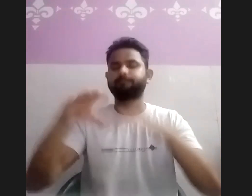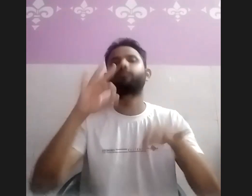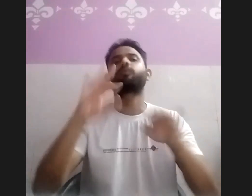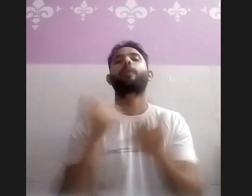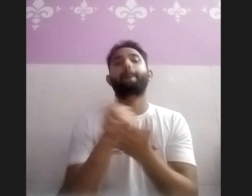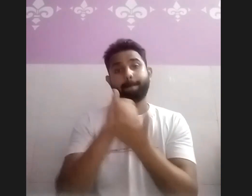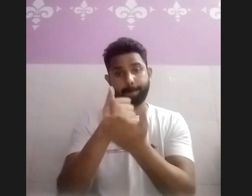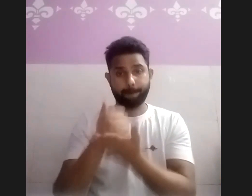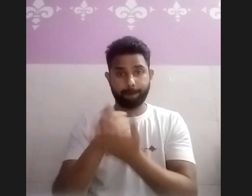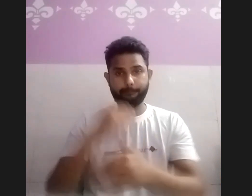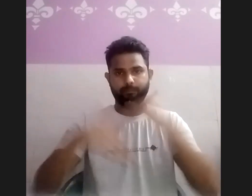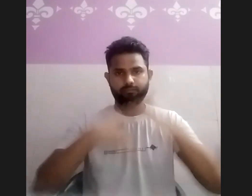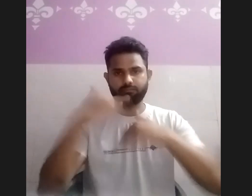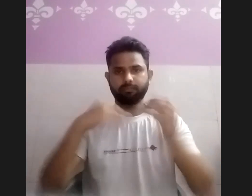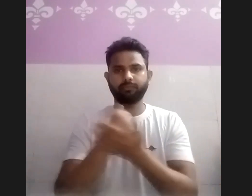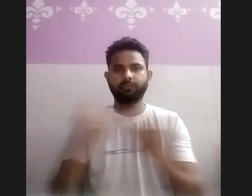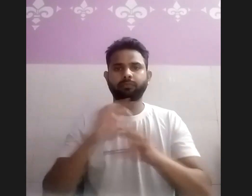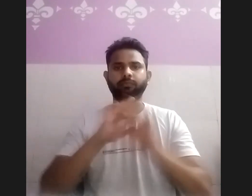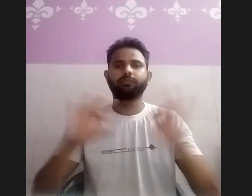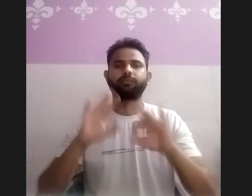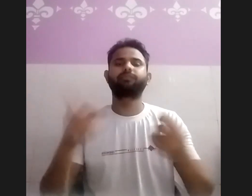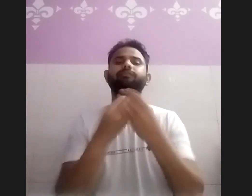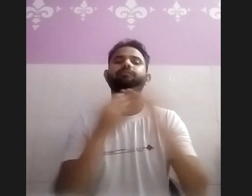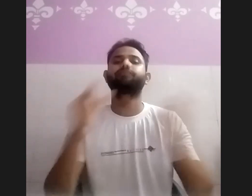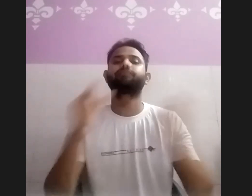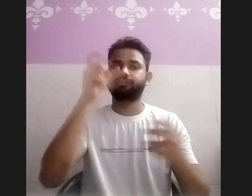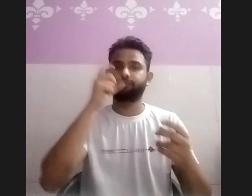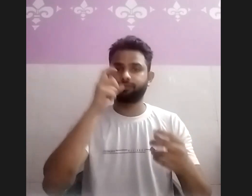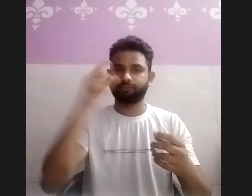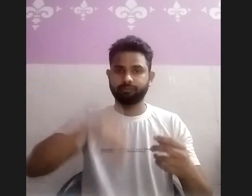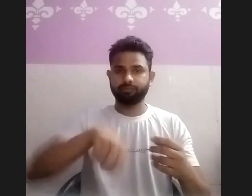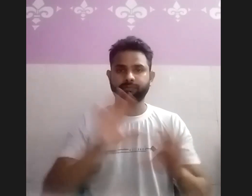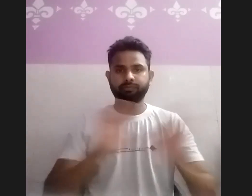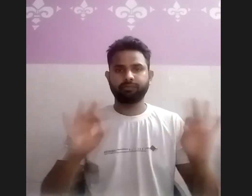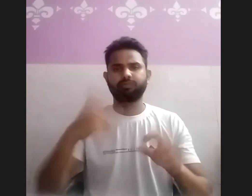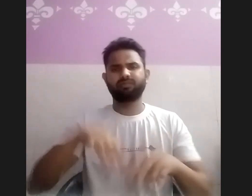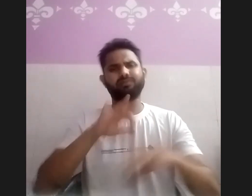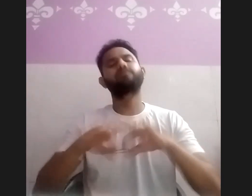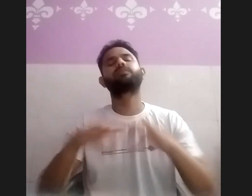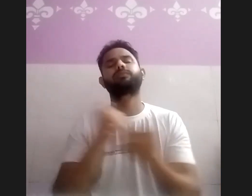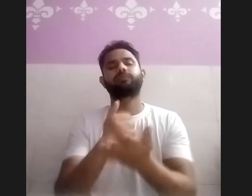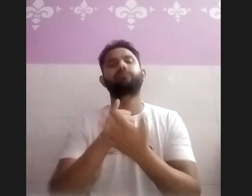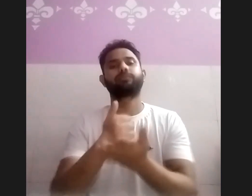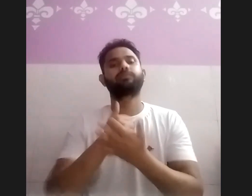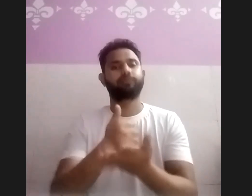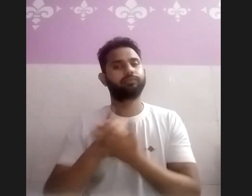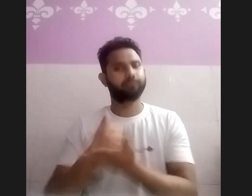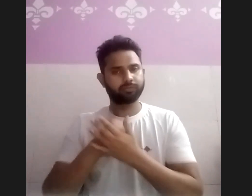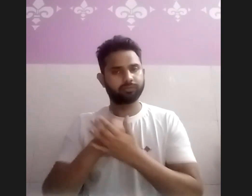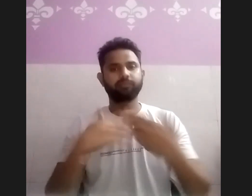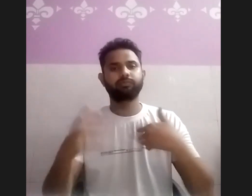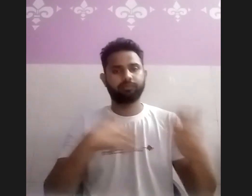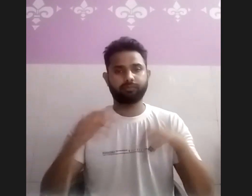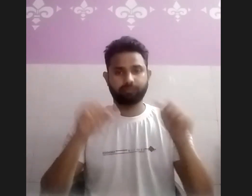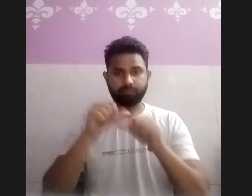to streamline what we are complaining about, which also helps us to notice other accessibility features